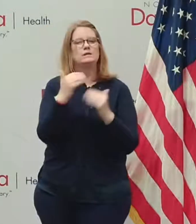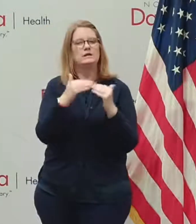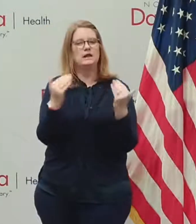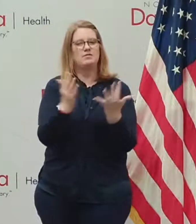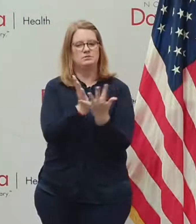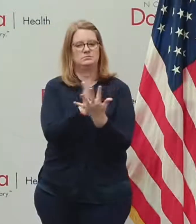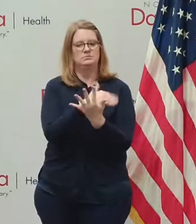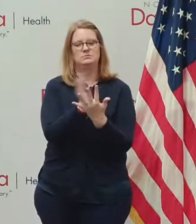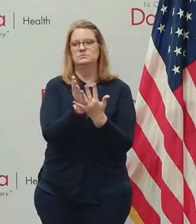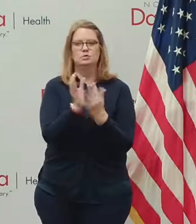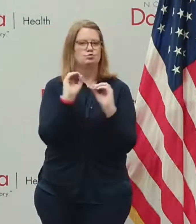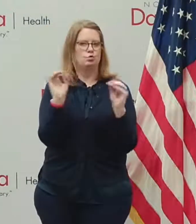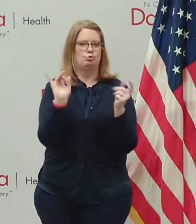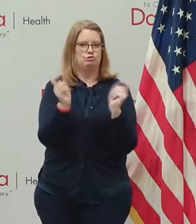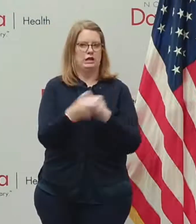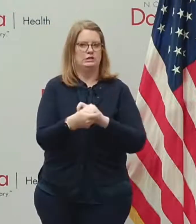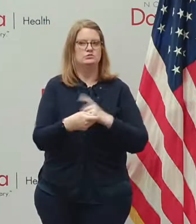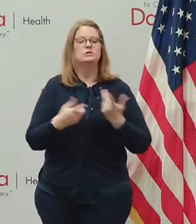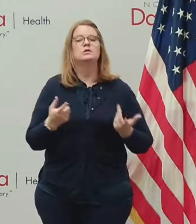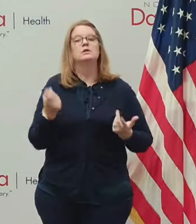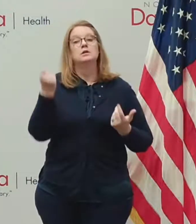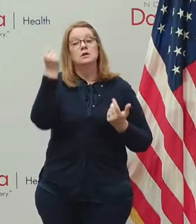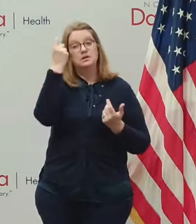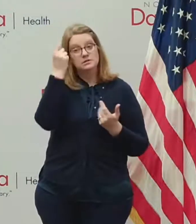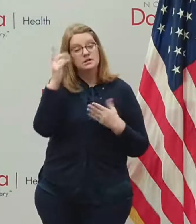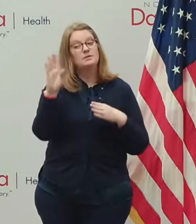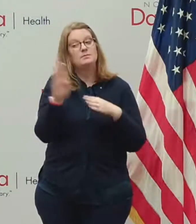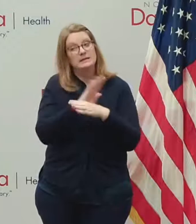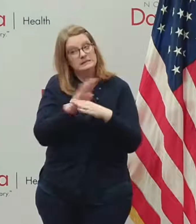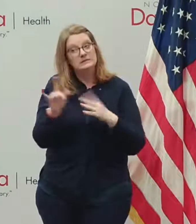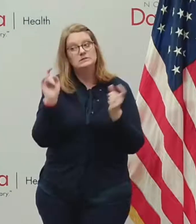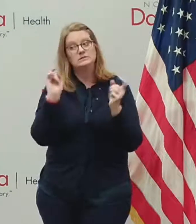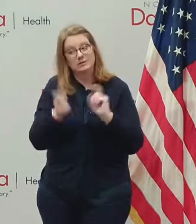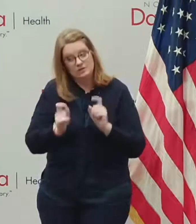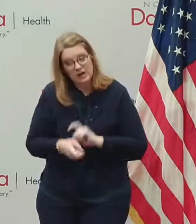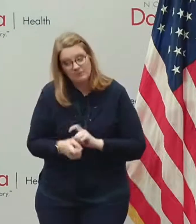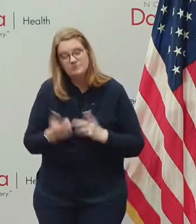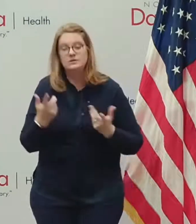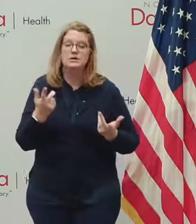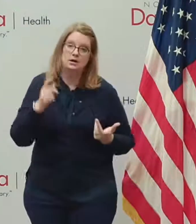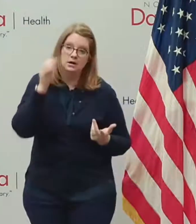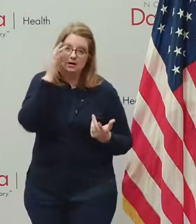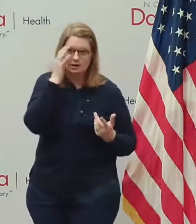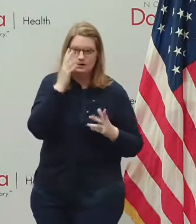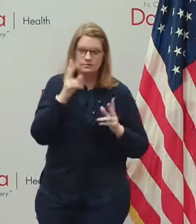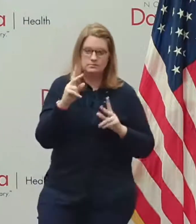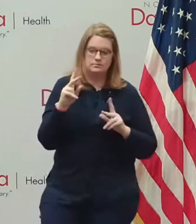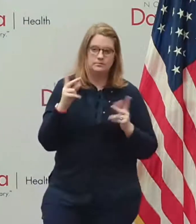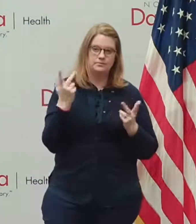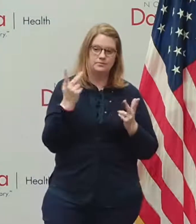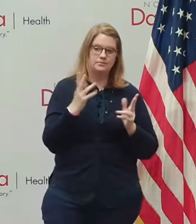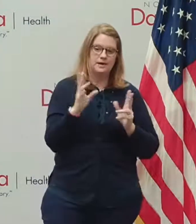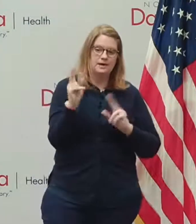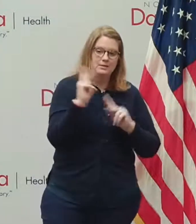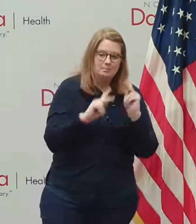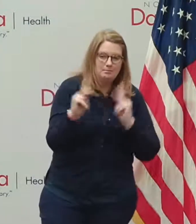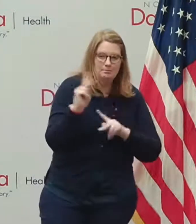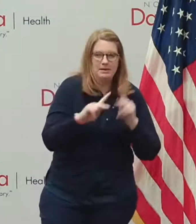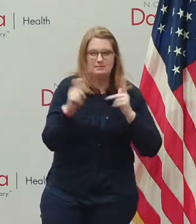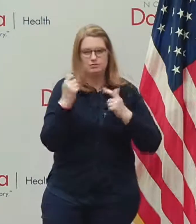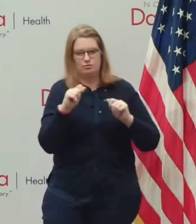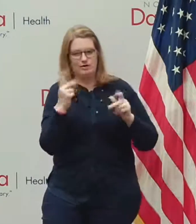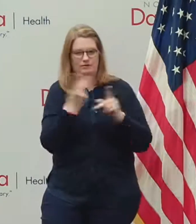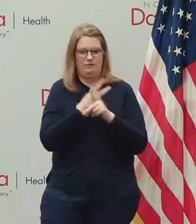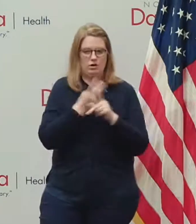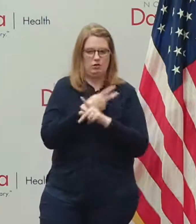today. We know it takes time for businesses to adopt. It takes time for people to sort through this.